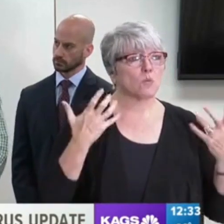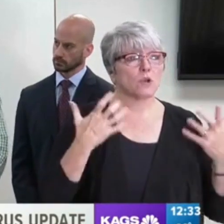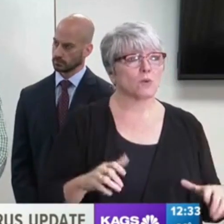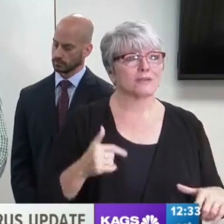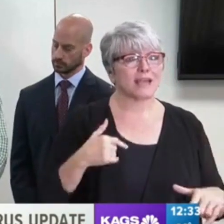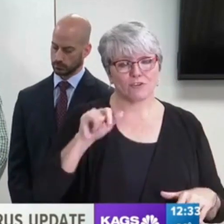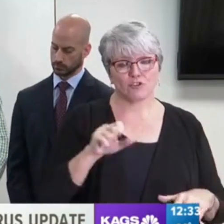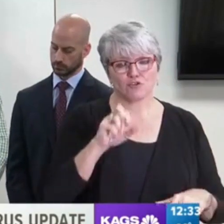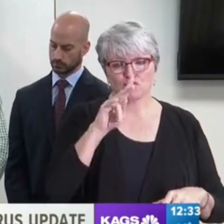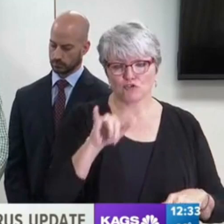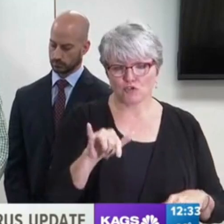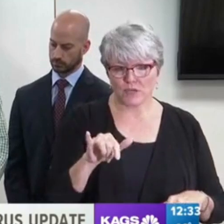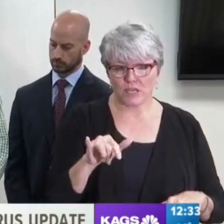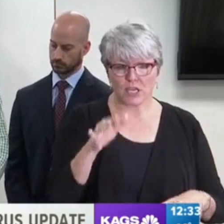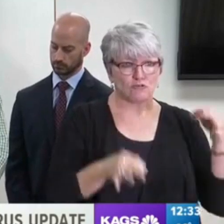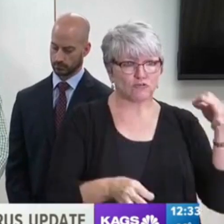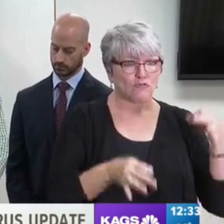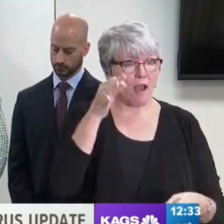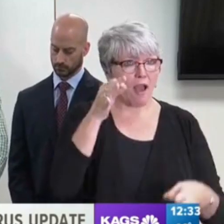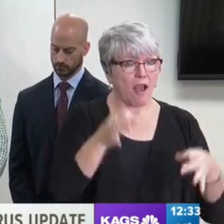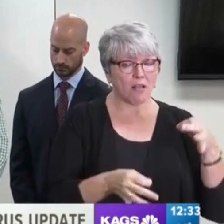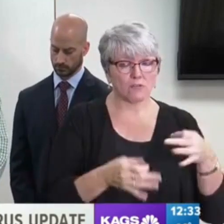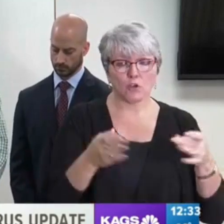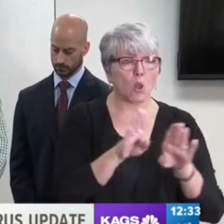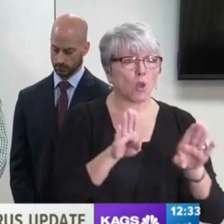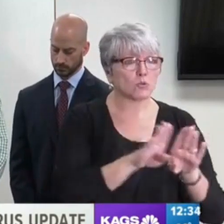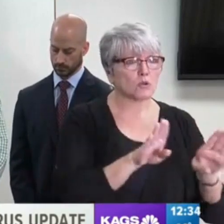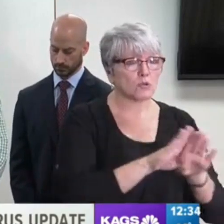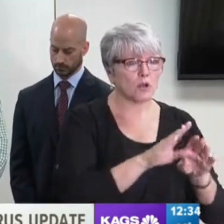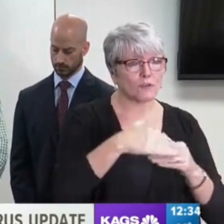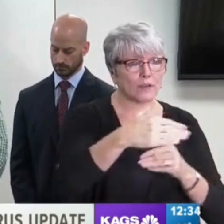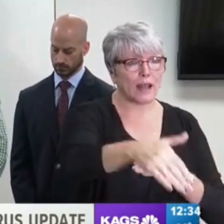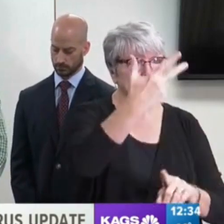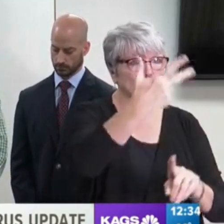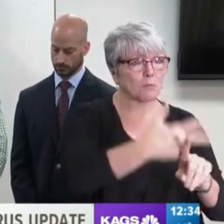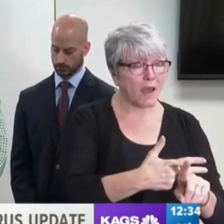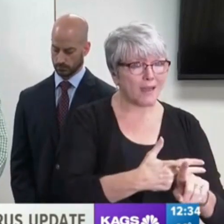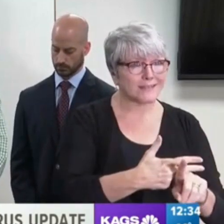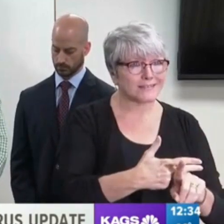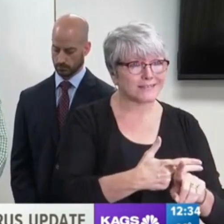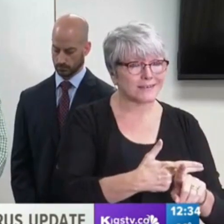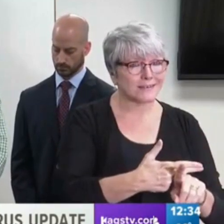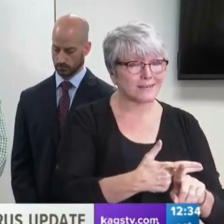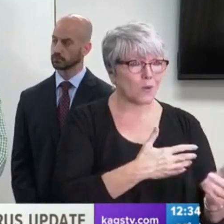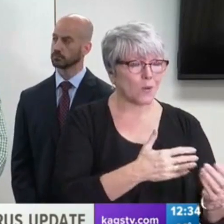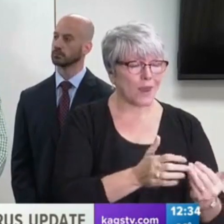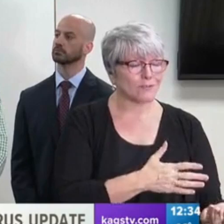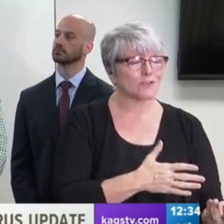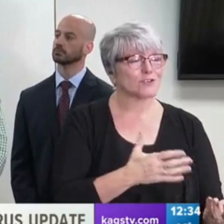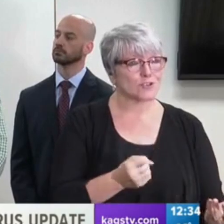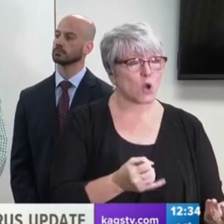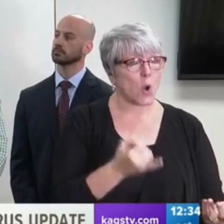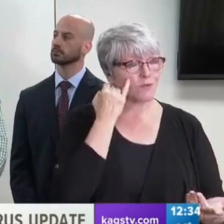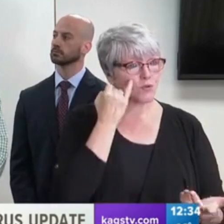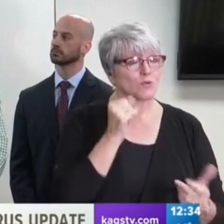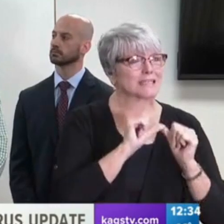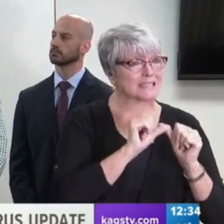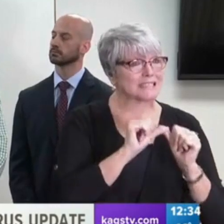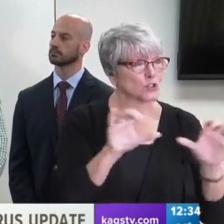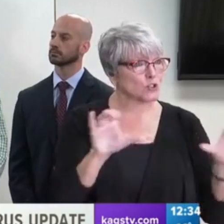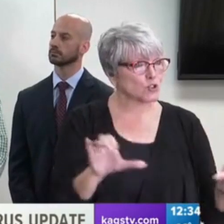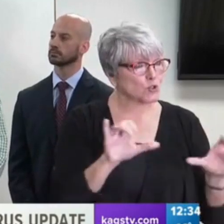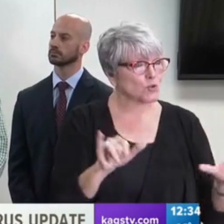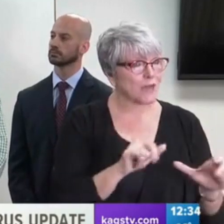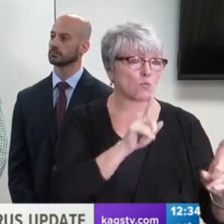we wouldn't want to have jury trials closed for the next 3 months or however long. So as long as you continue to do